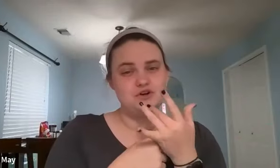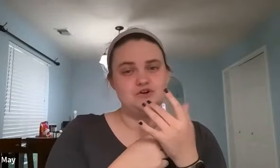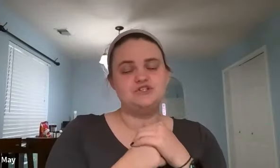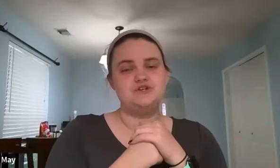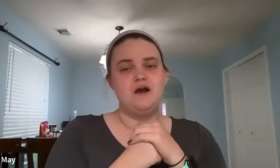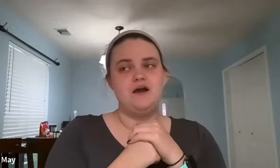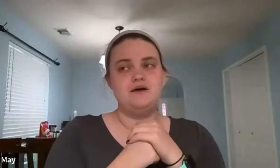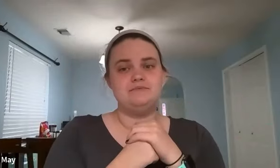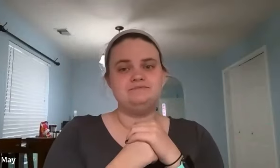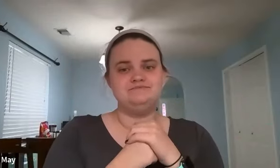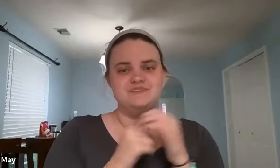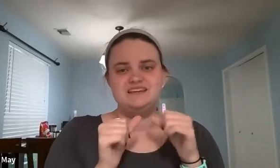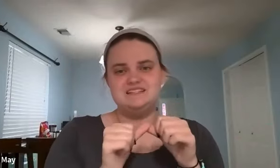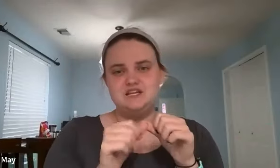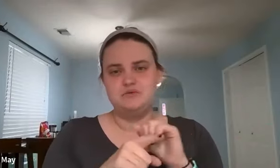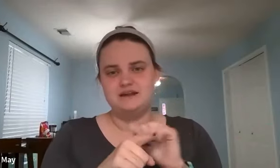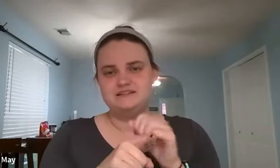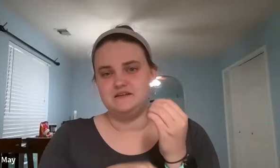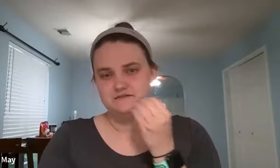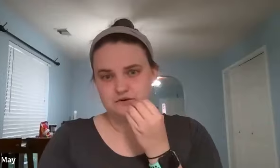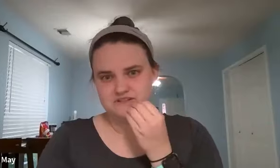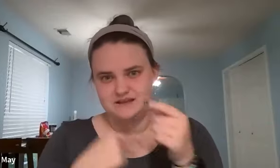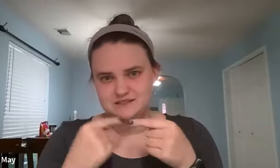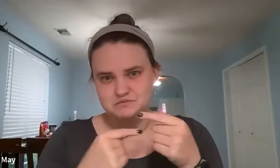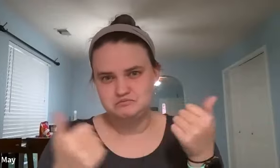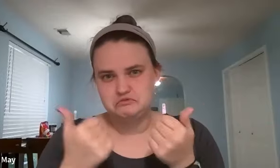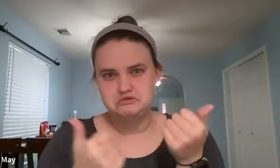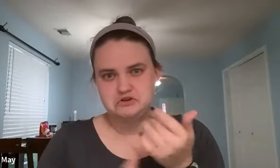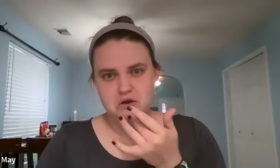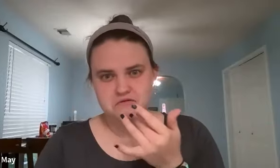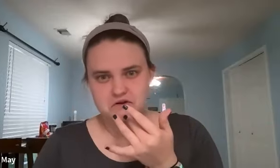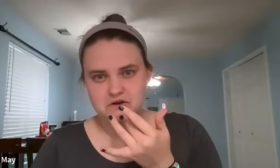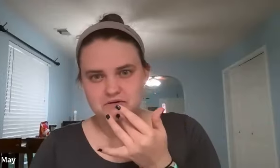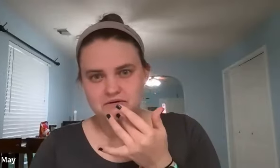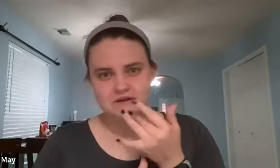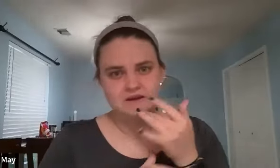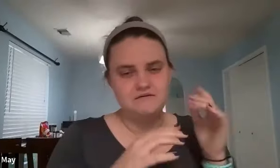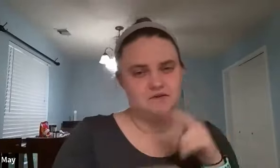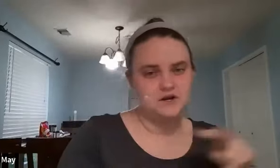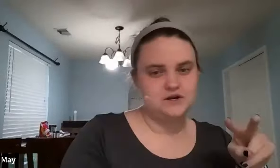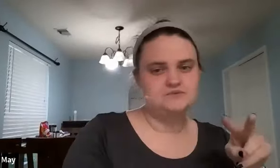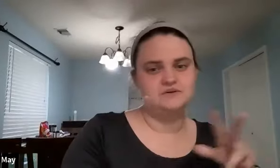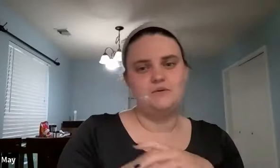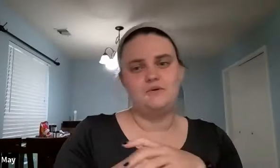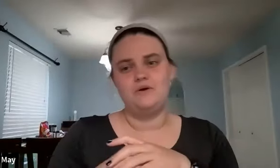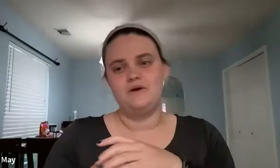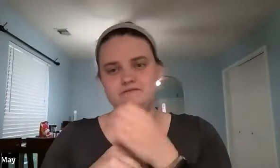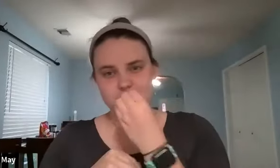prefer to like continue practicing like food signs? What would you all prefer? Verbs or